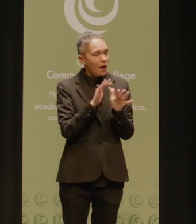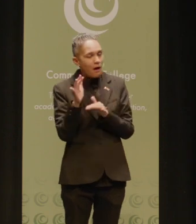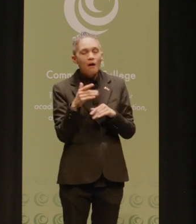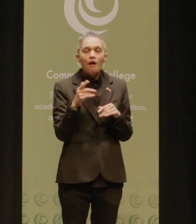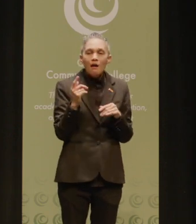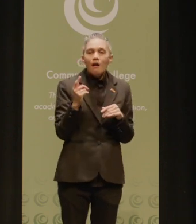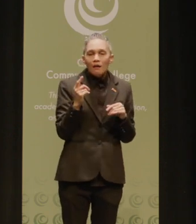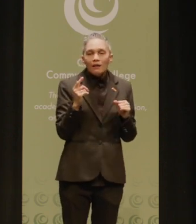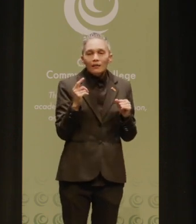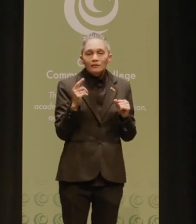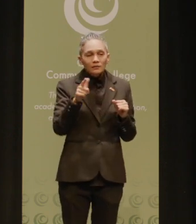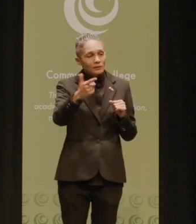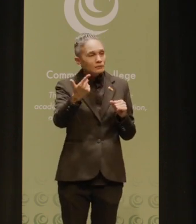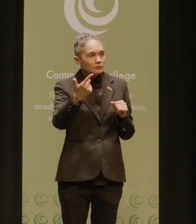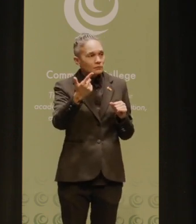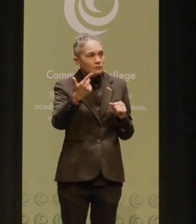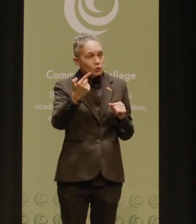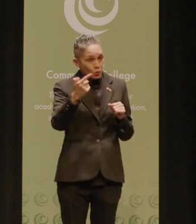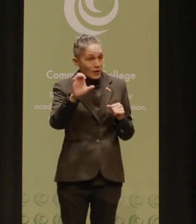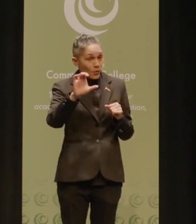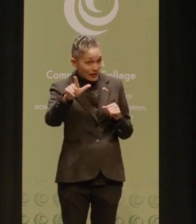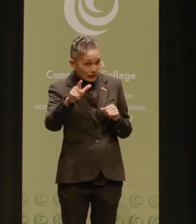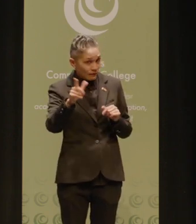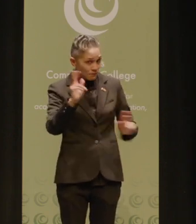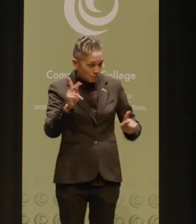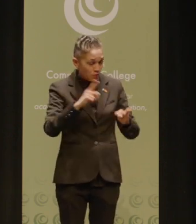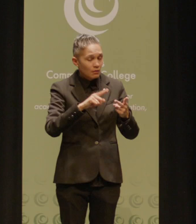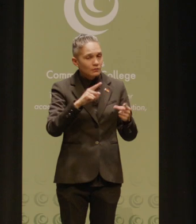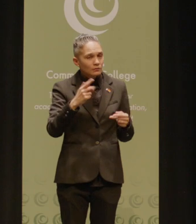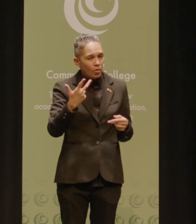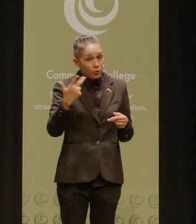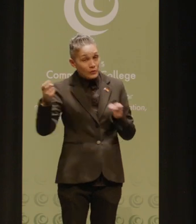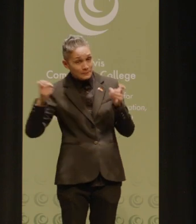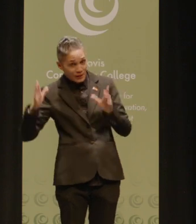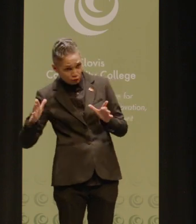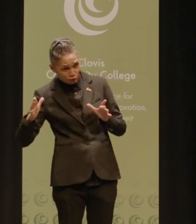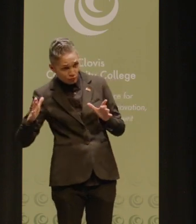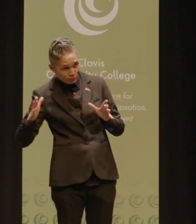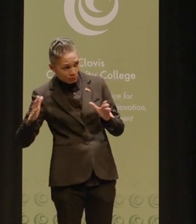same period, 21 classified professionals, 3 managers.